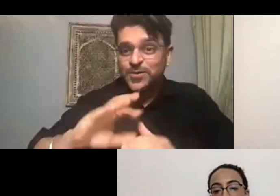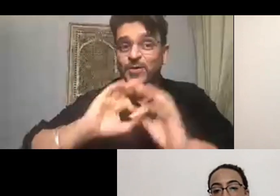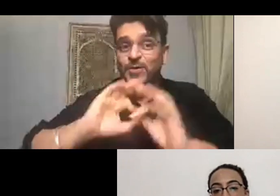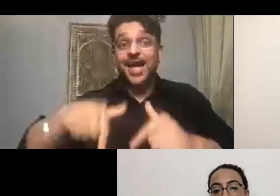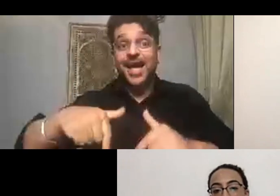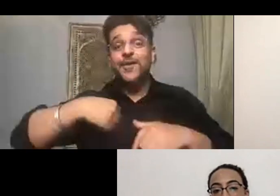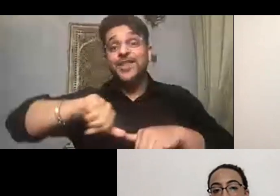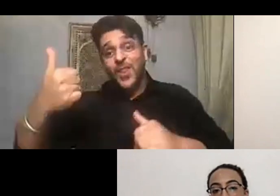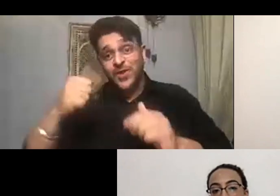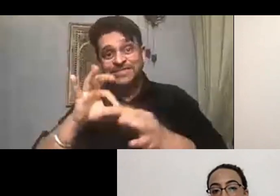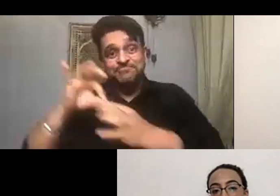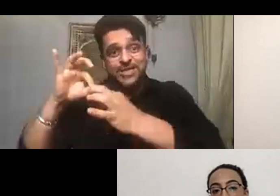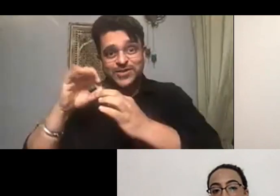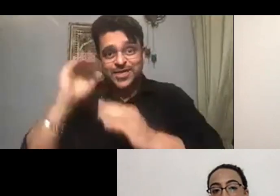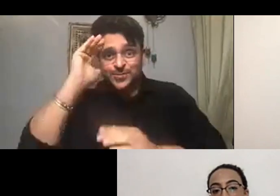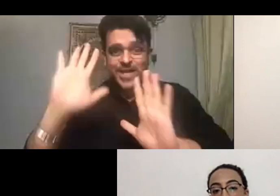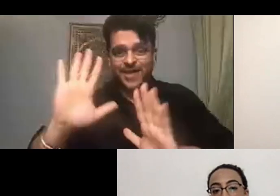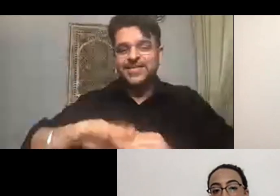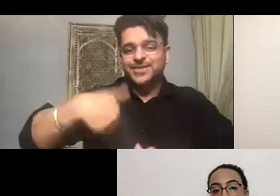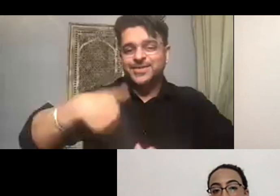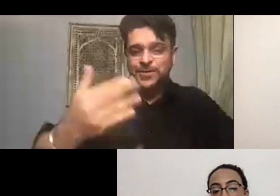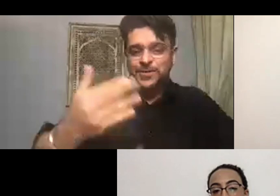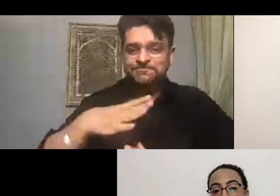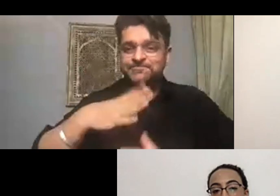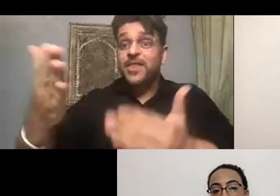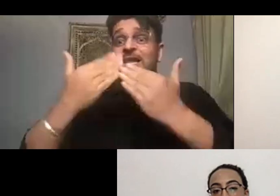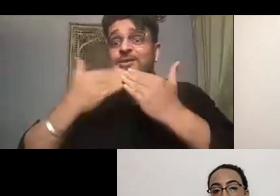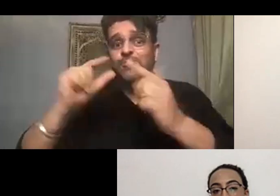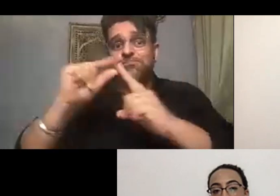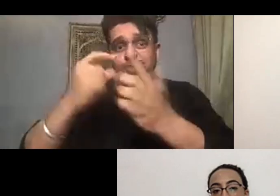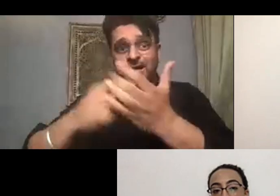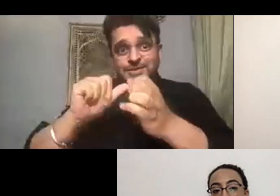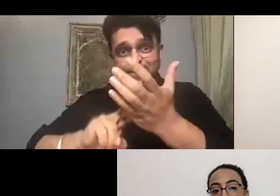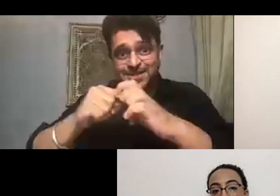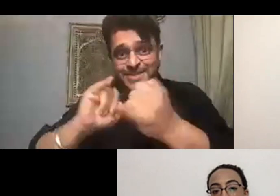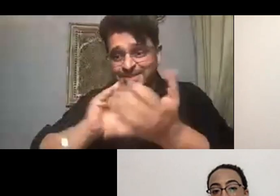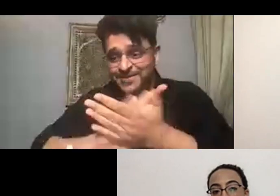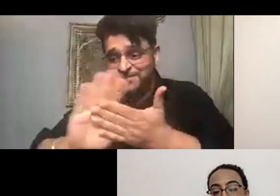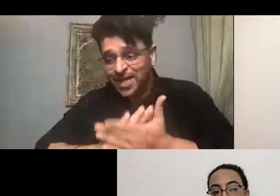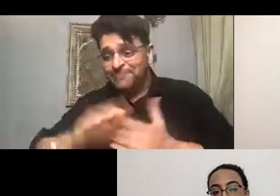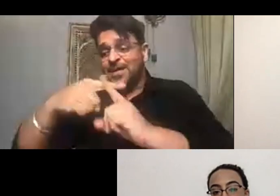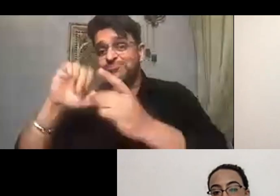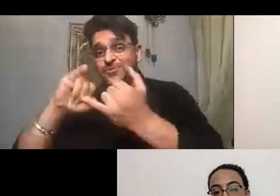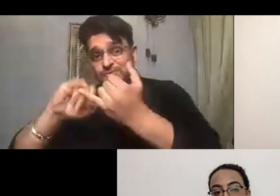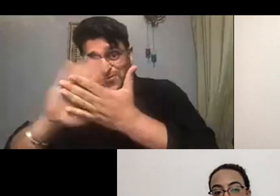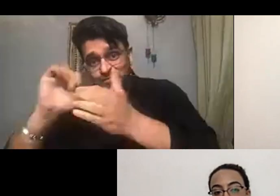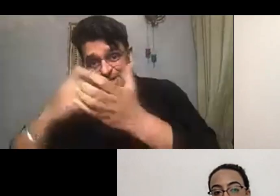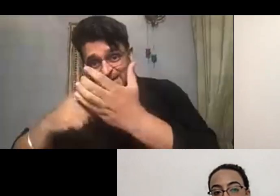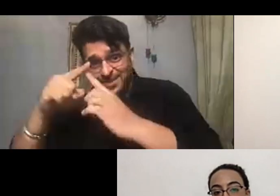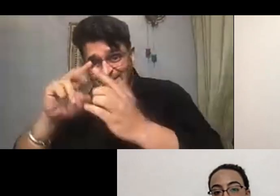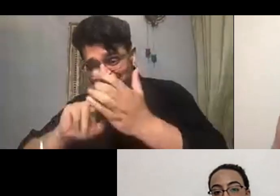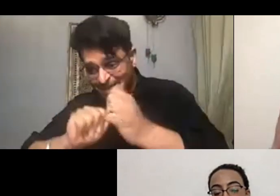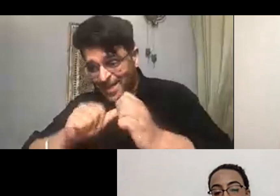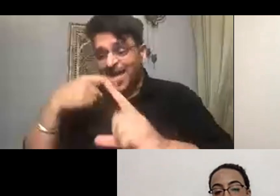you all. Now we have another special news. Well, just wait for that. Thank you, Pranesh, Mr. Pranesh,